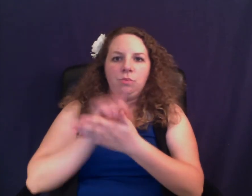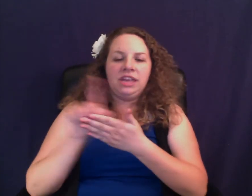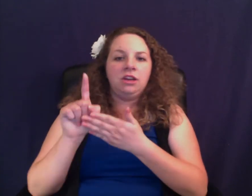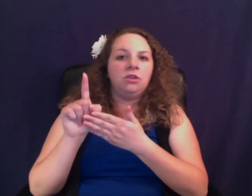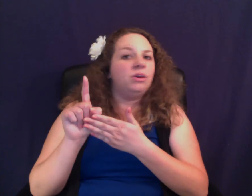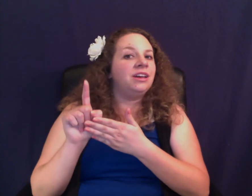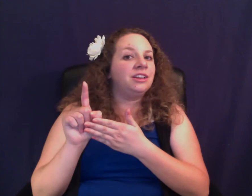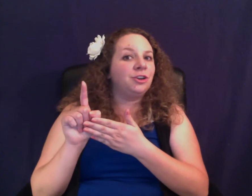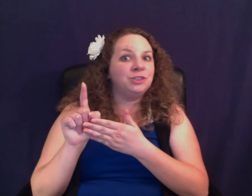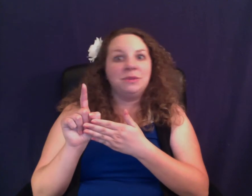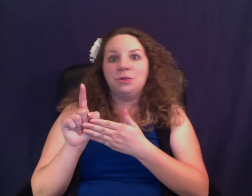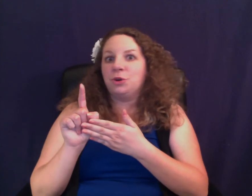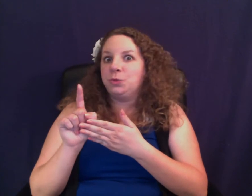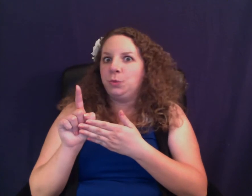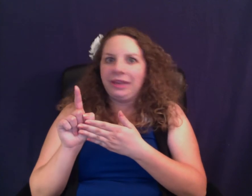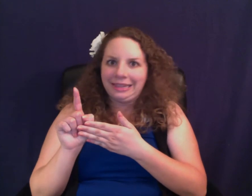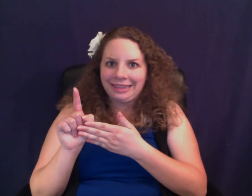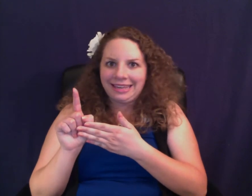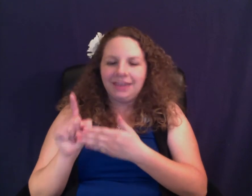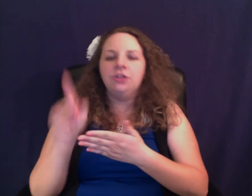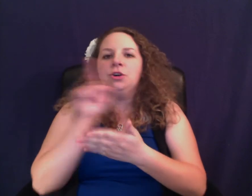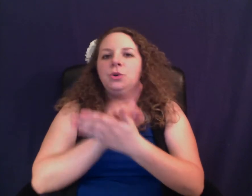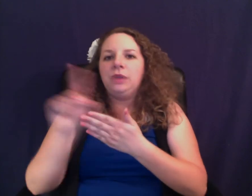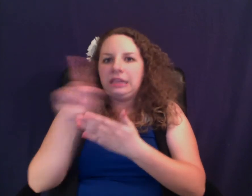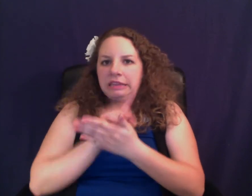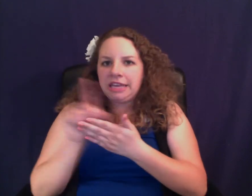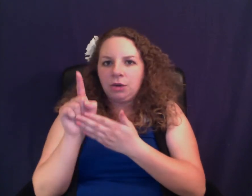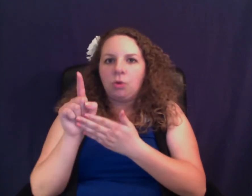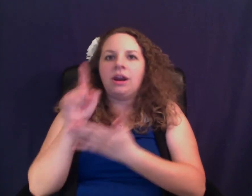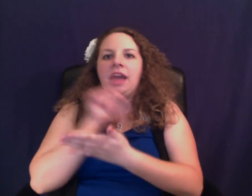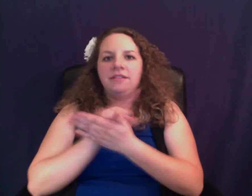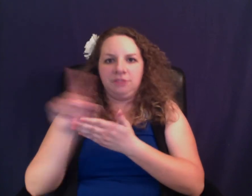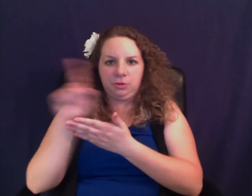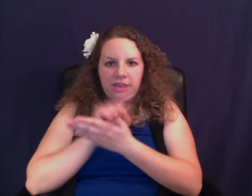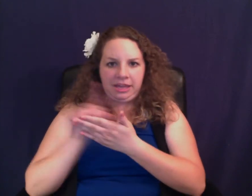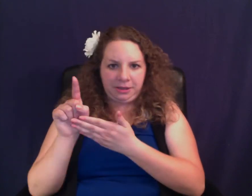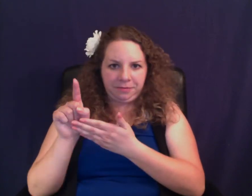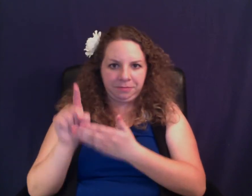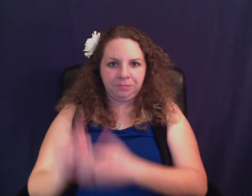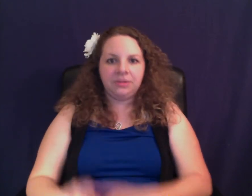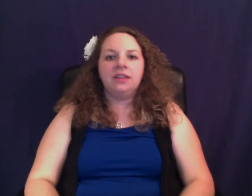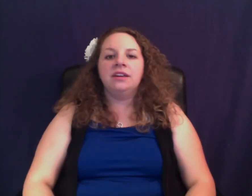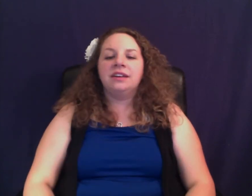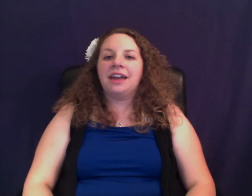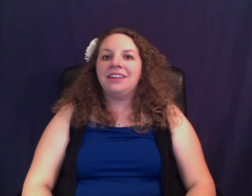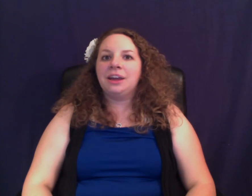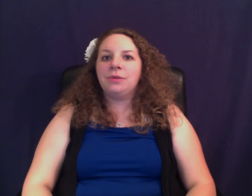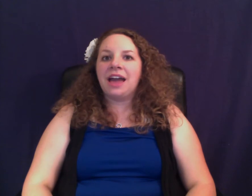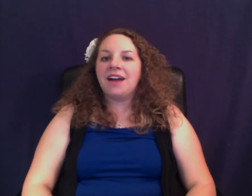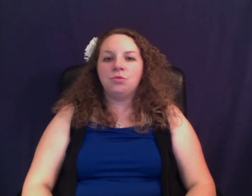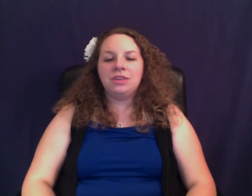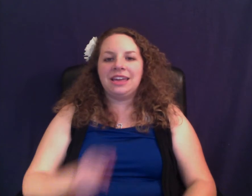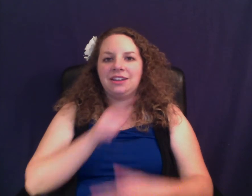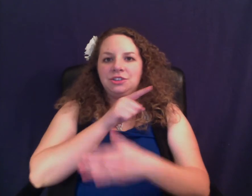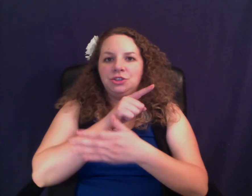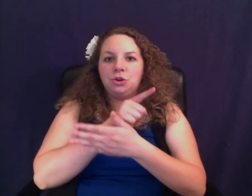week. It can also be the word weekly. Weekly or every week. Okay. Now we have weekend. So